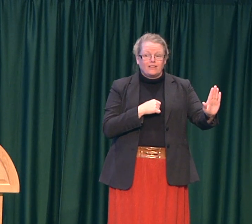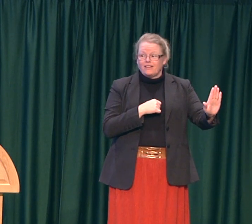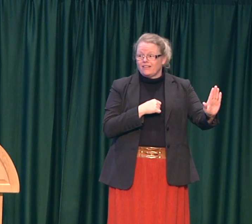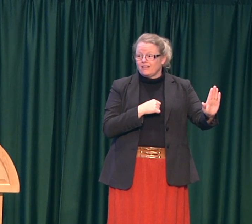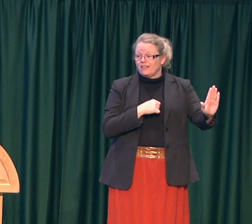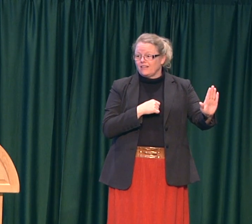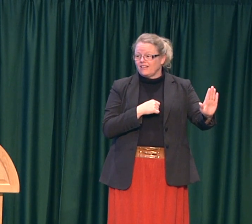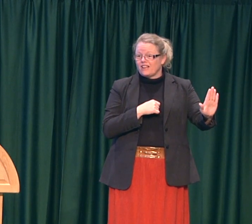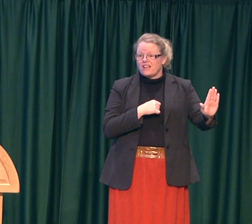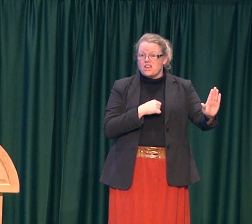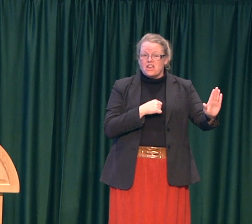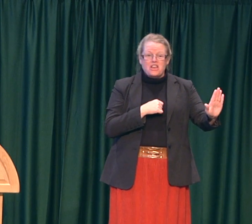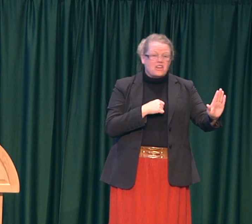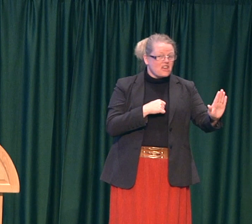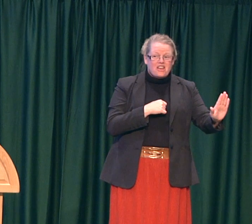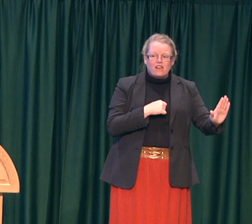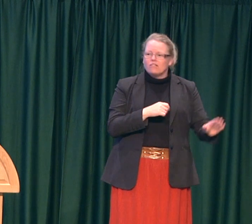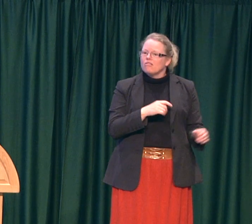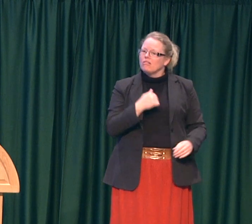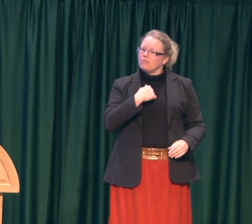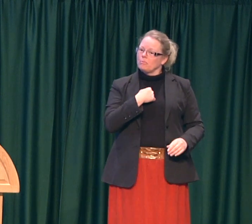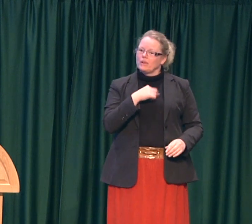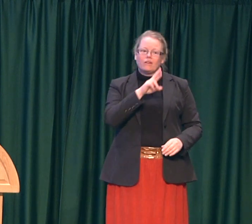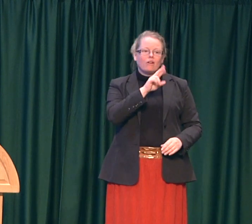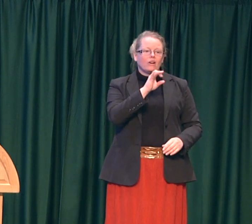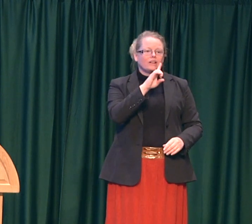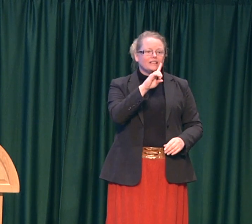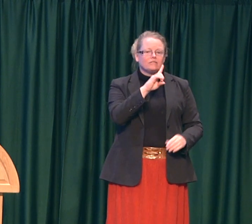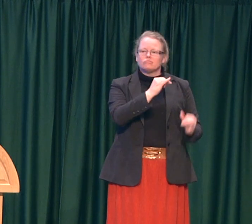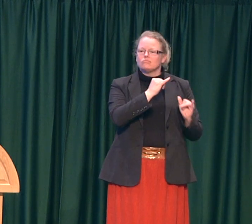do you know the age of RID? Does anybody know?